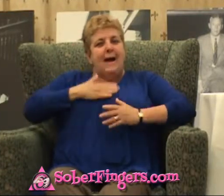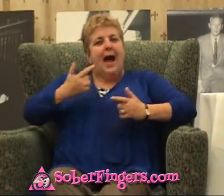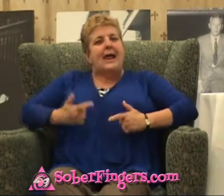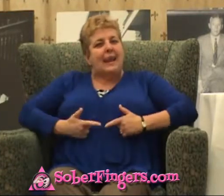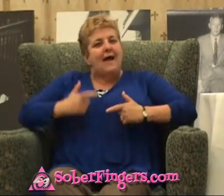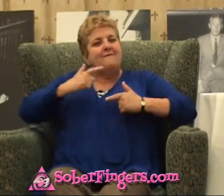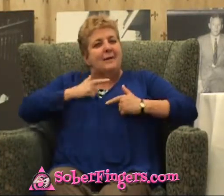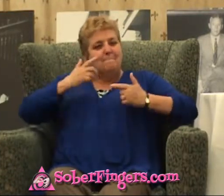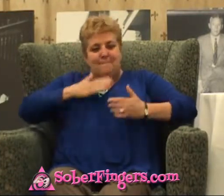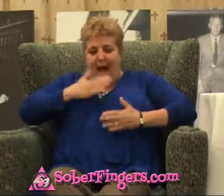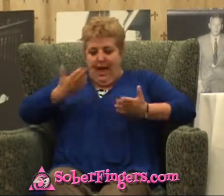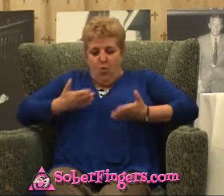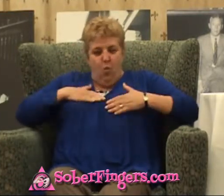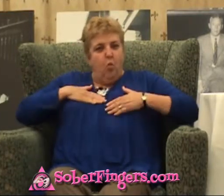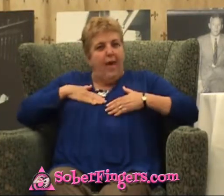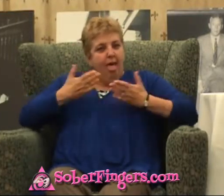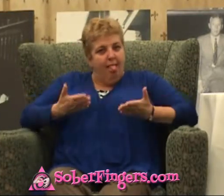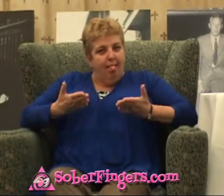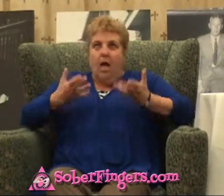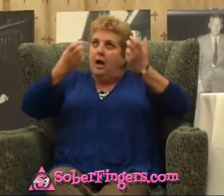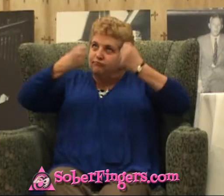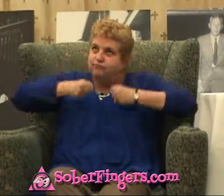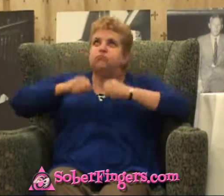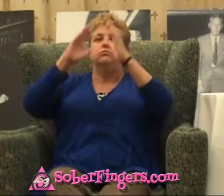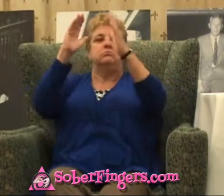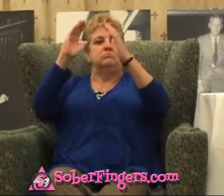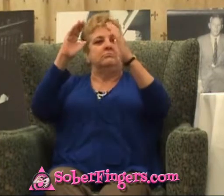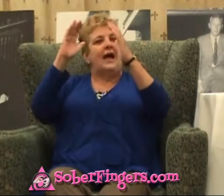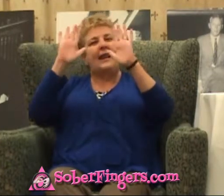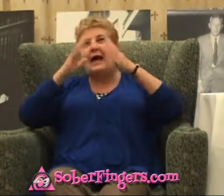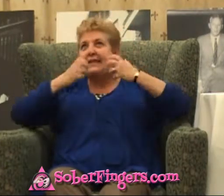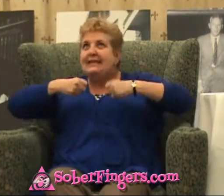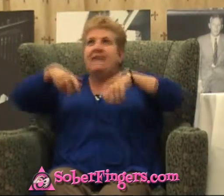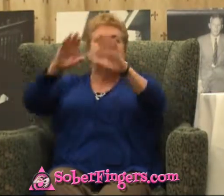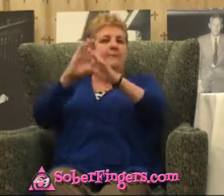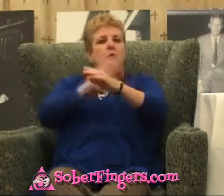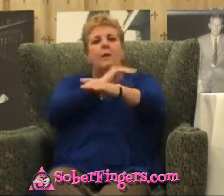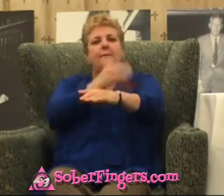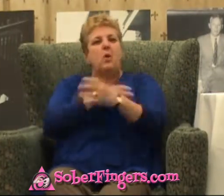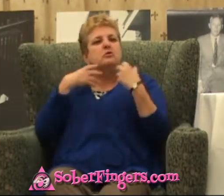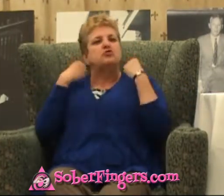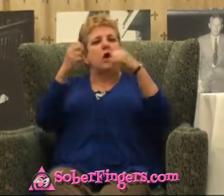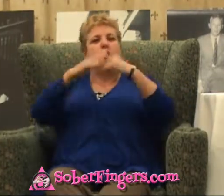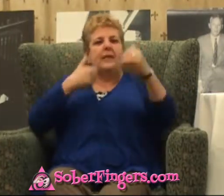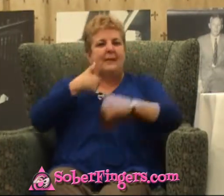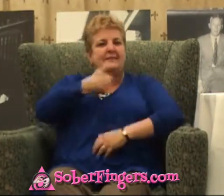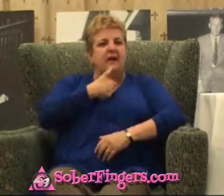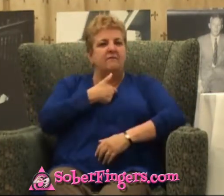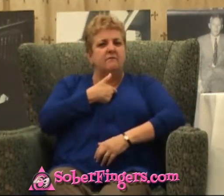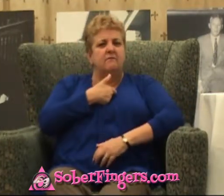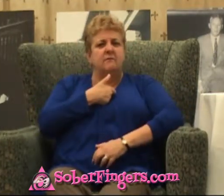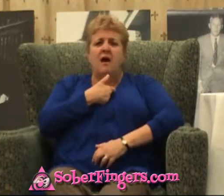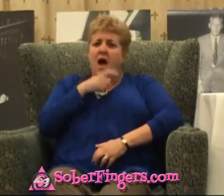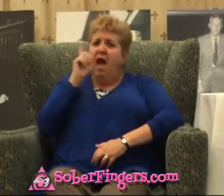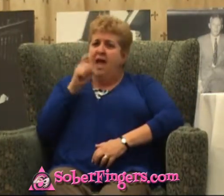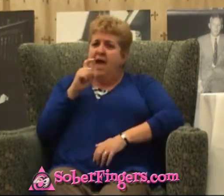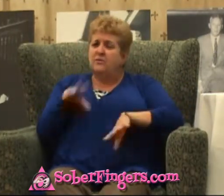to a power greater than myself. I am an into action kind of girl. I have to take actions that are contrary to how